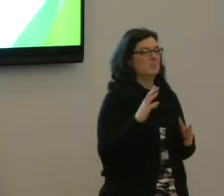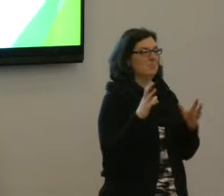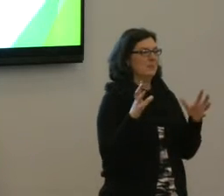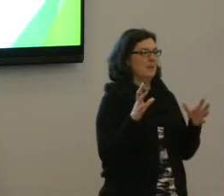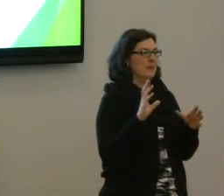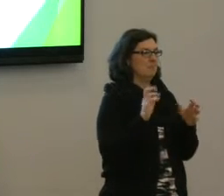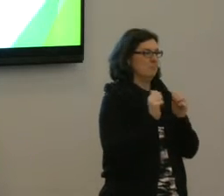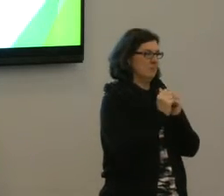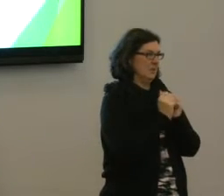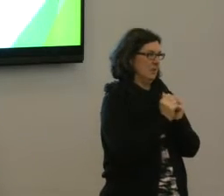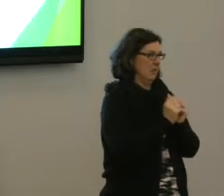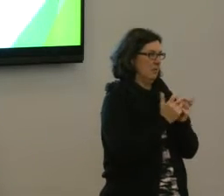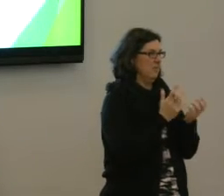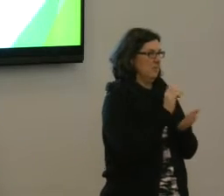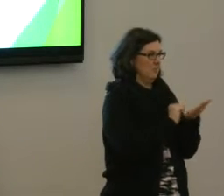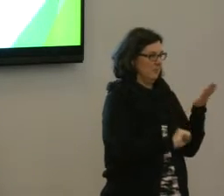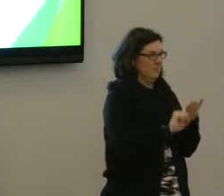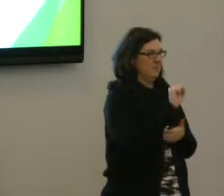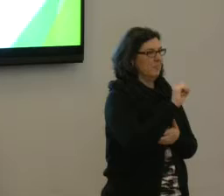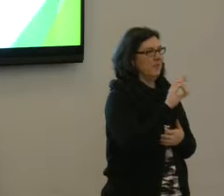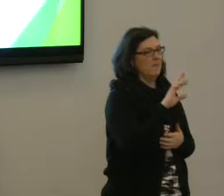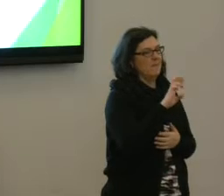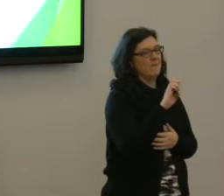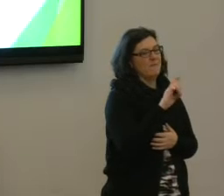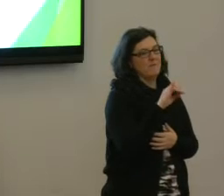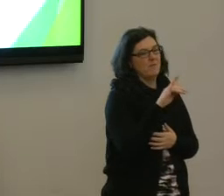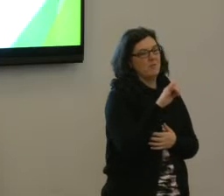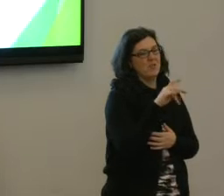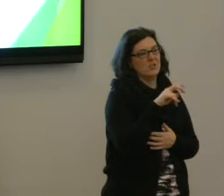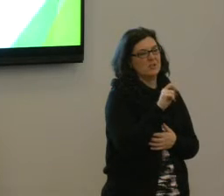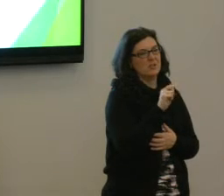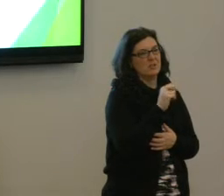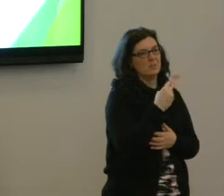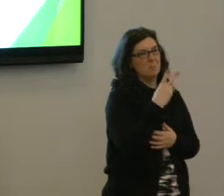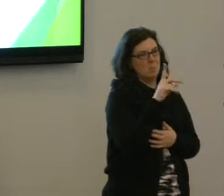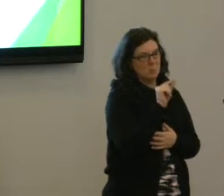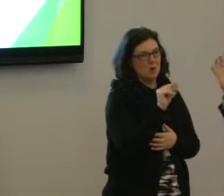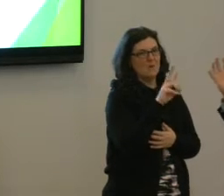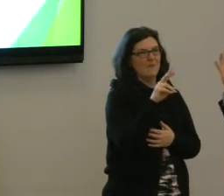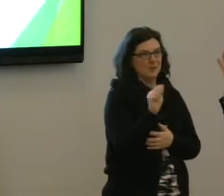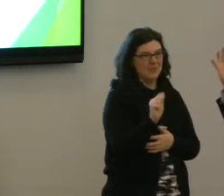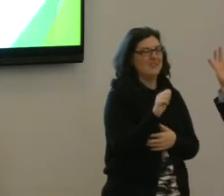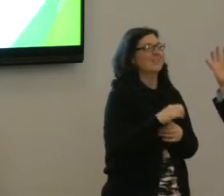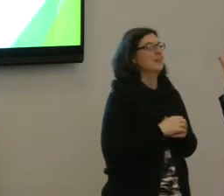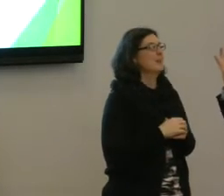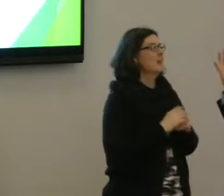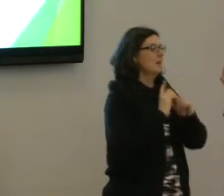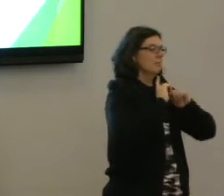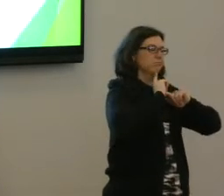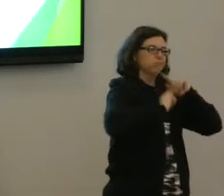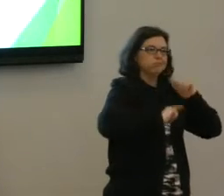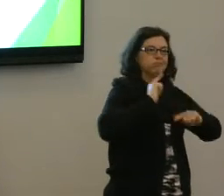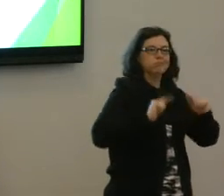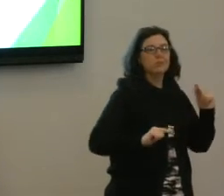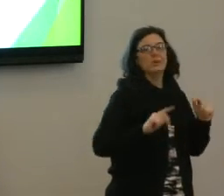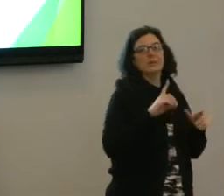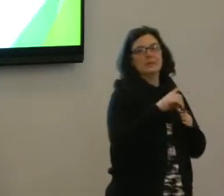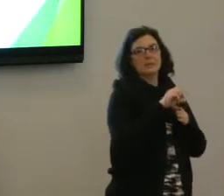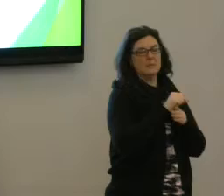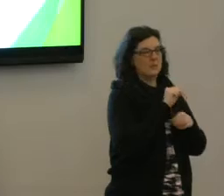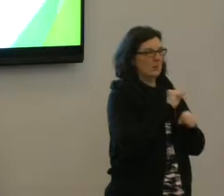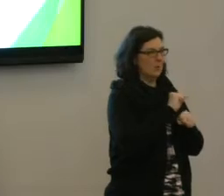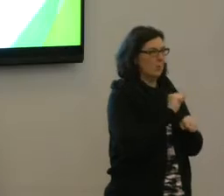seminary, Baptist ministry in Fredericksburg, Virginia. And this church has done all kinds of disability work,